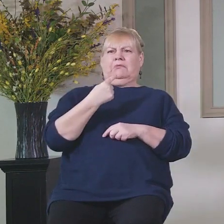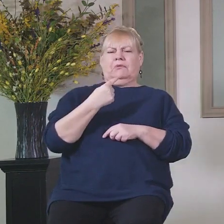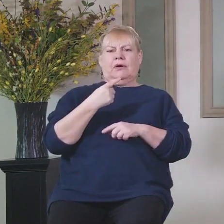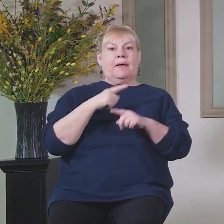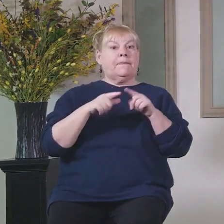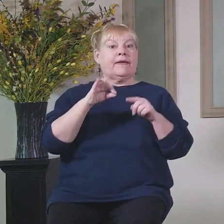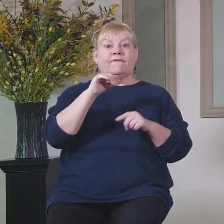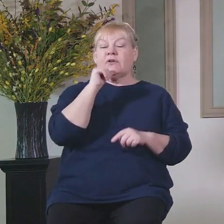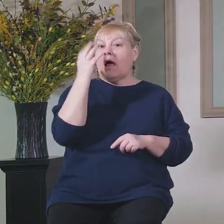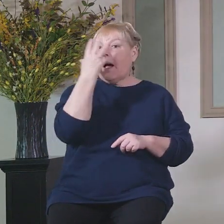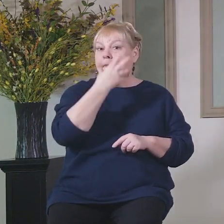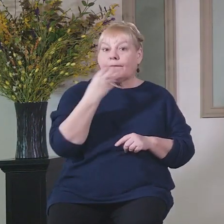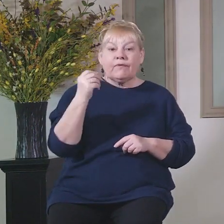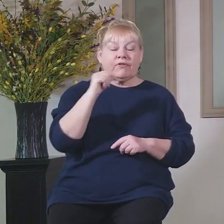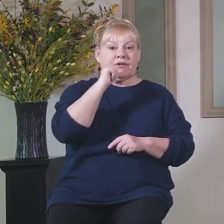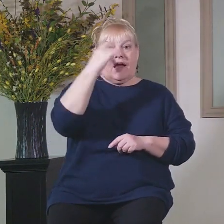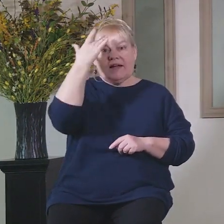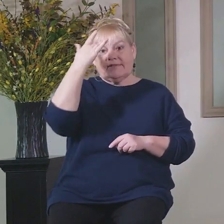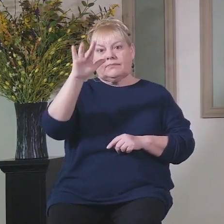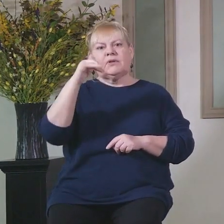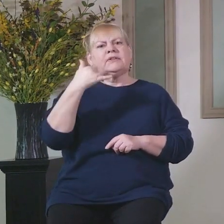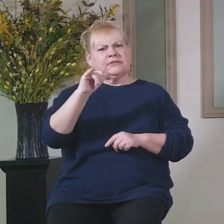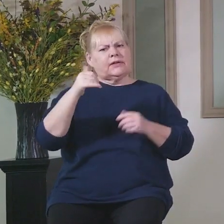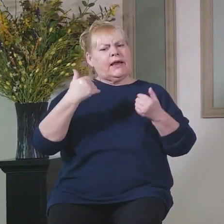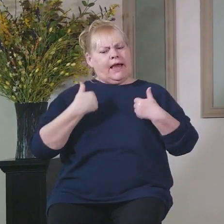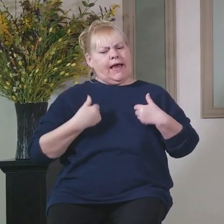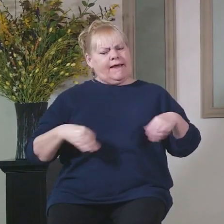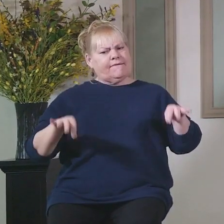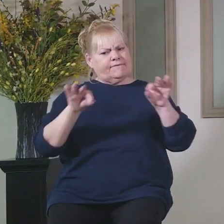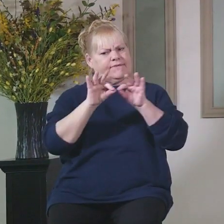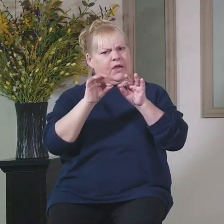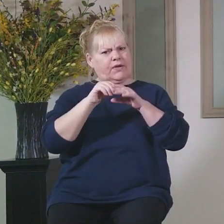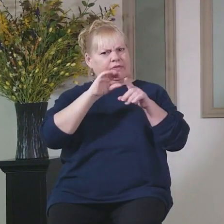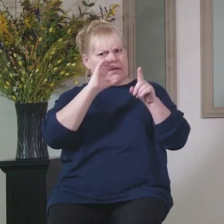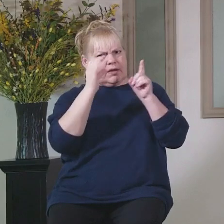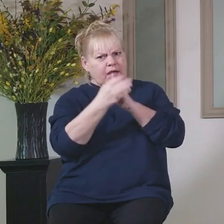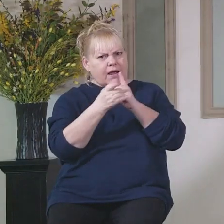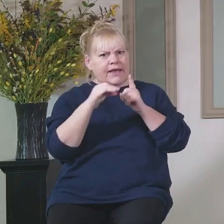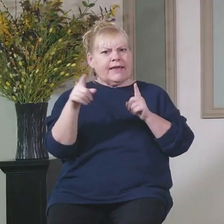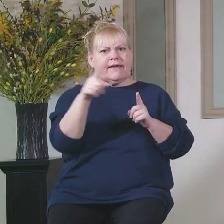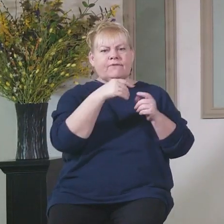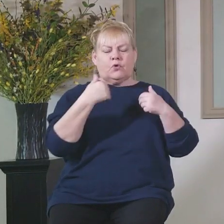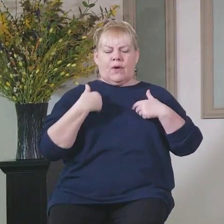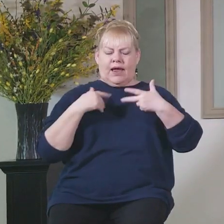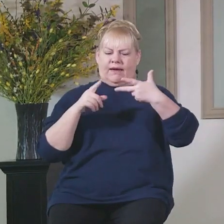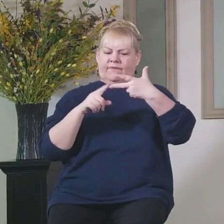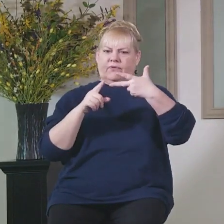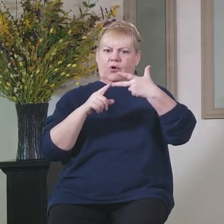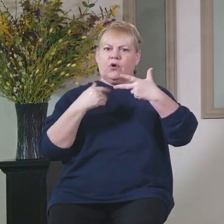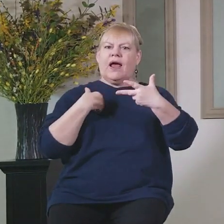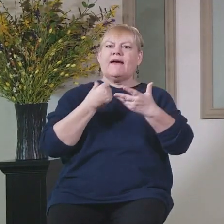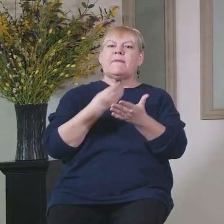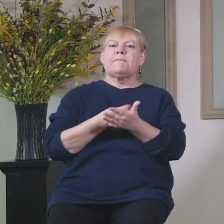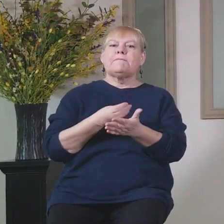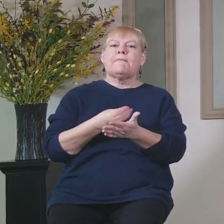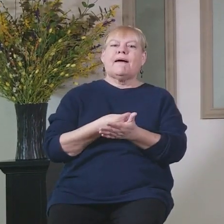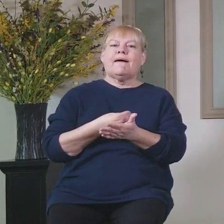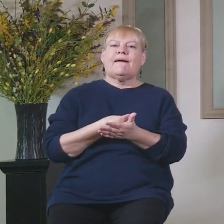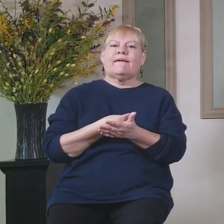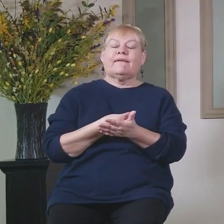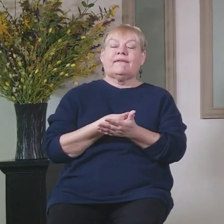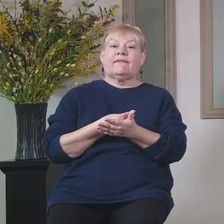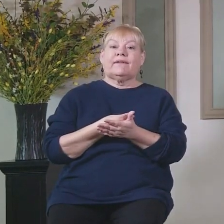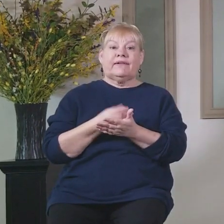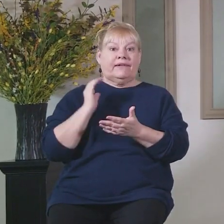But if you're not beautiful, you're not intelligent, you can still have value in our culture if you have, number three, wealth. In